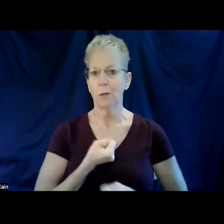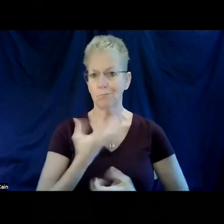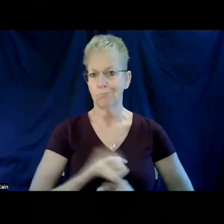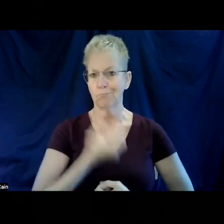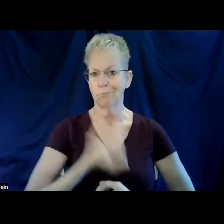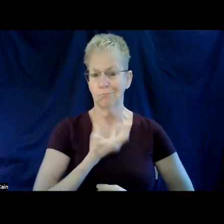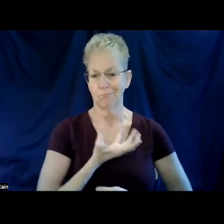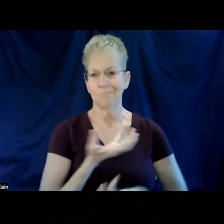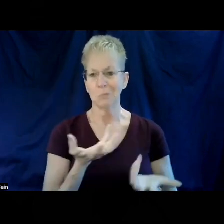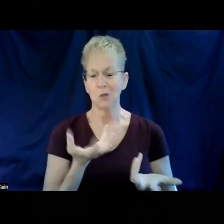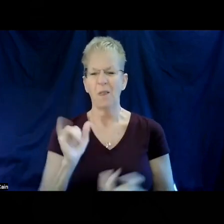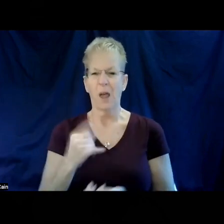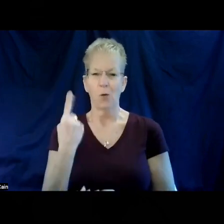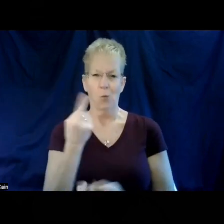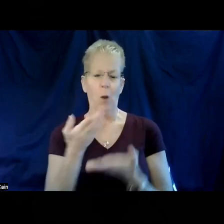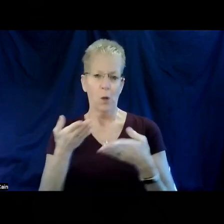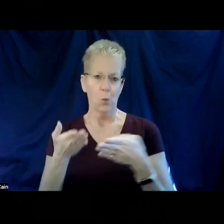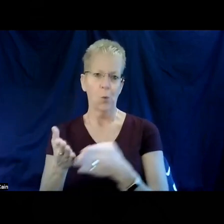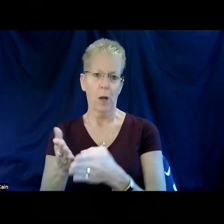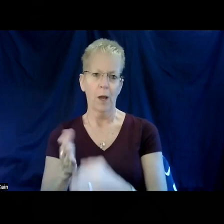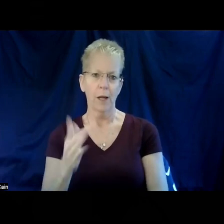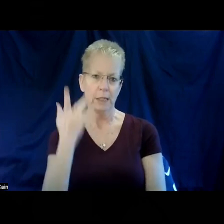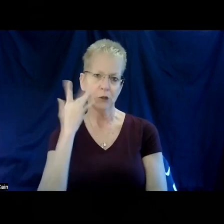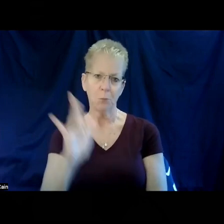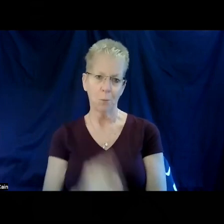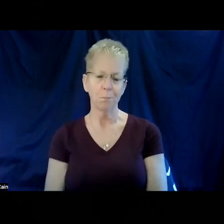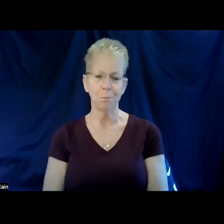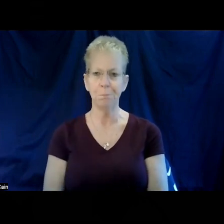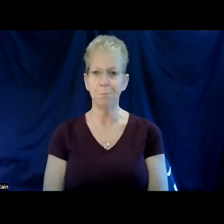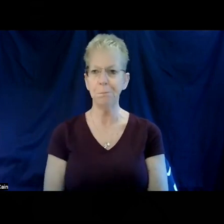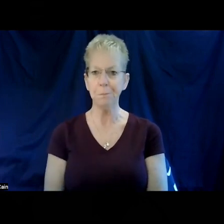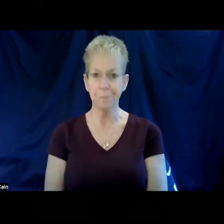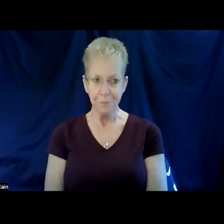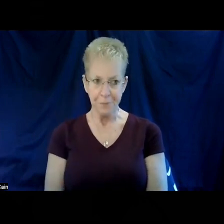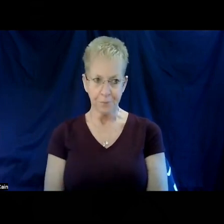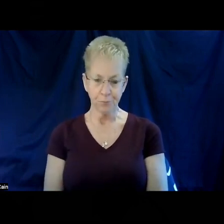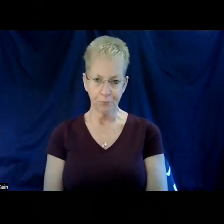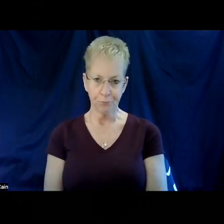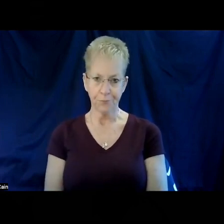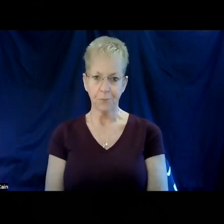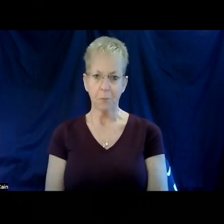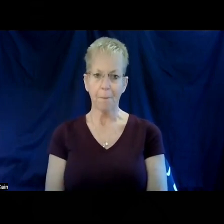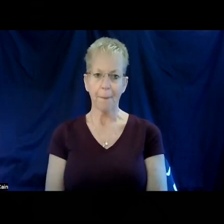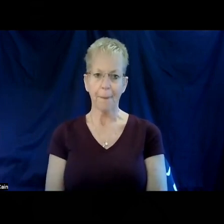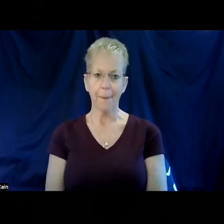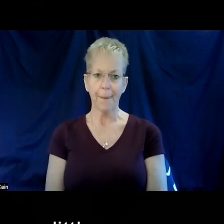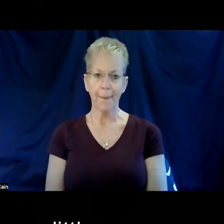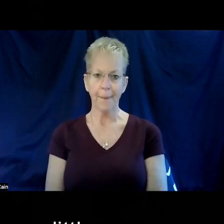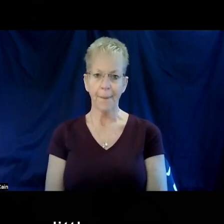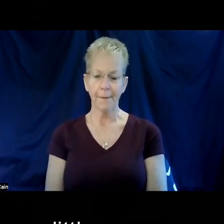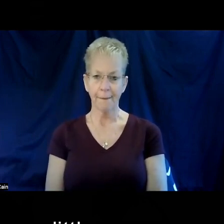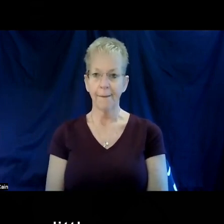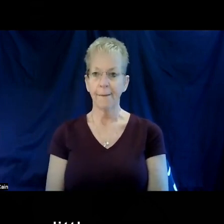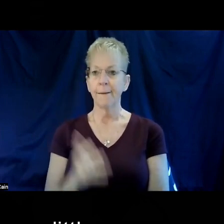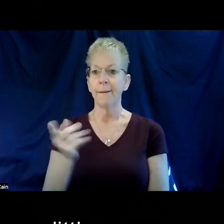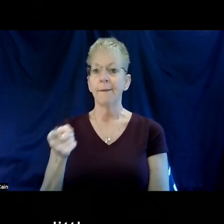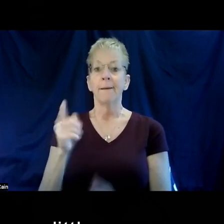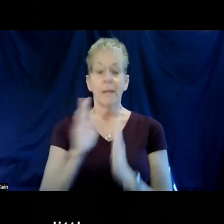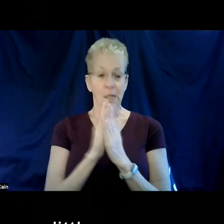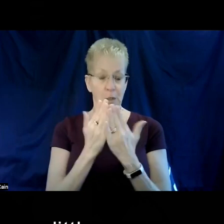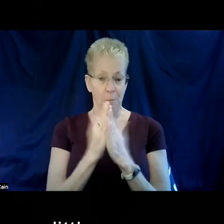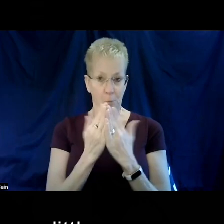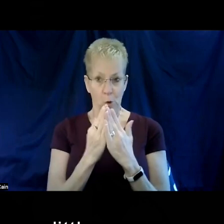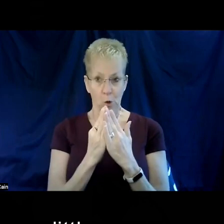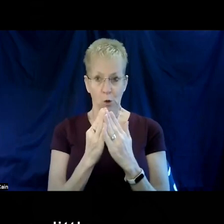of the smart ways that they went about doing this. So in this book, in this very